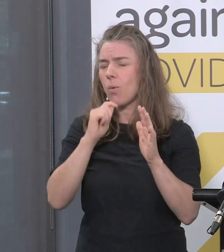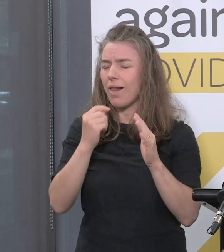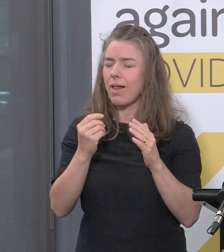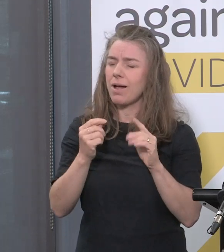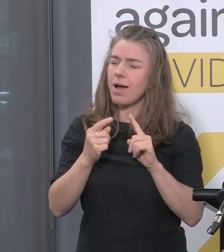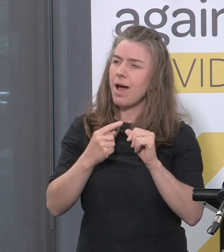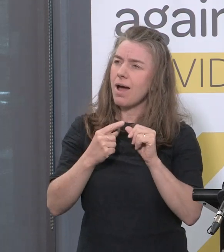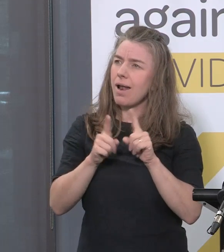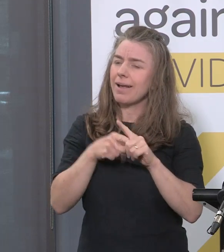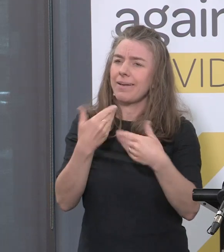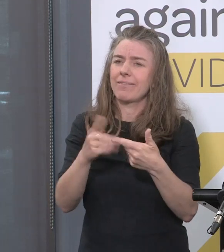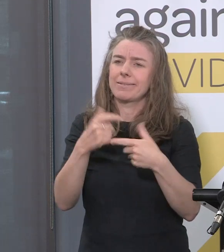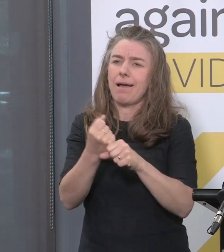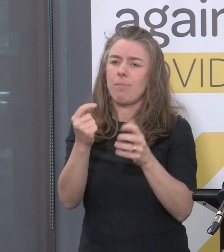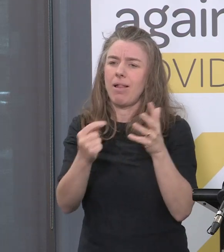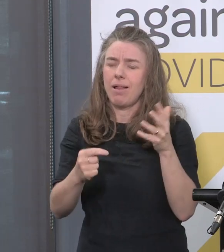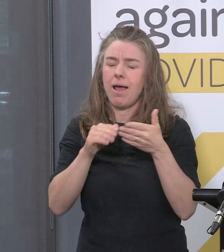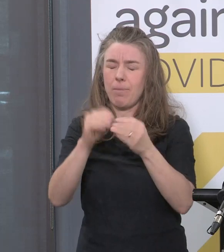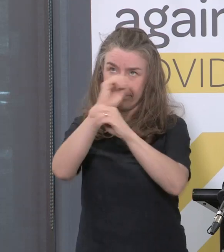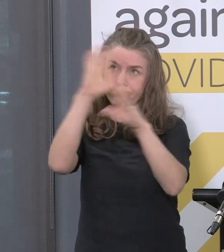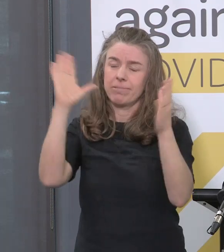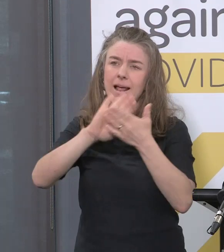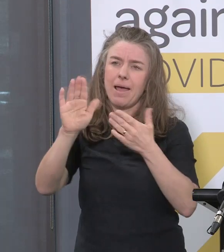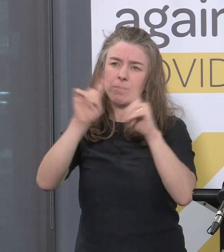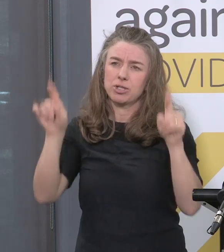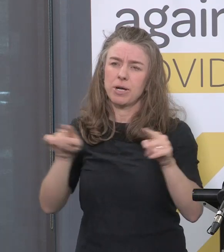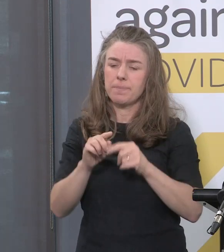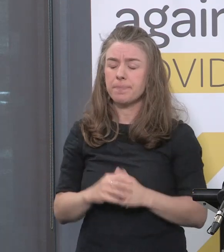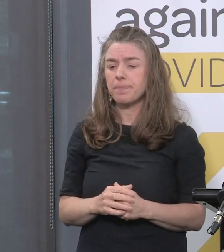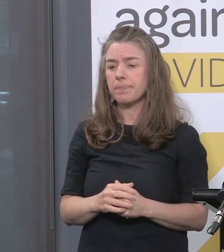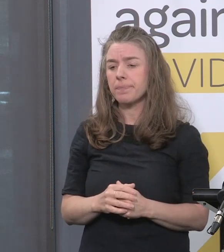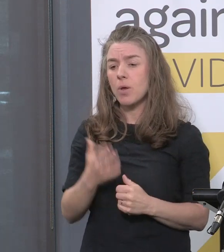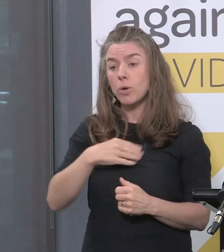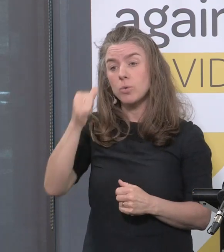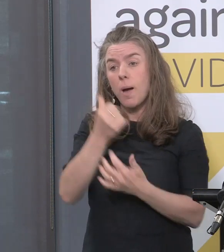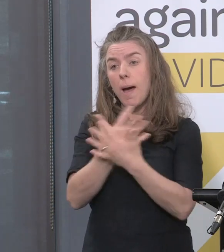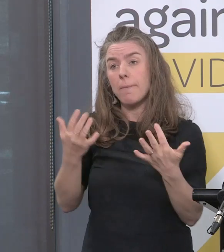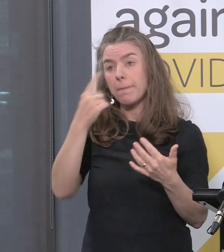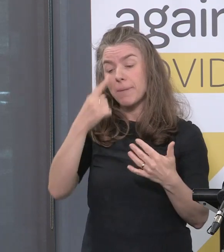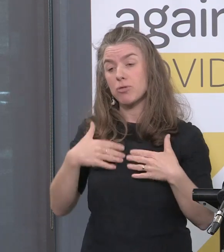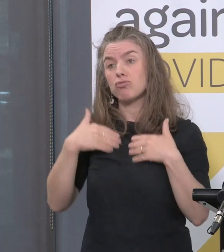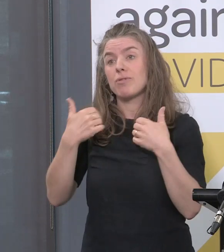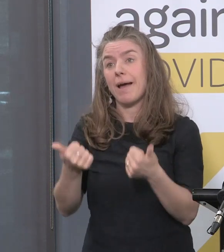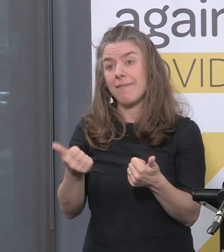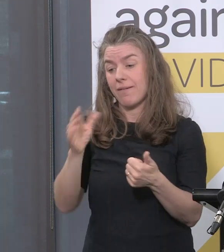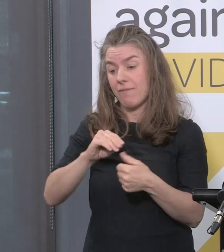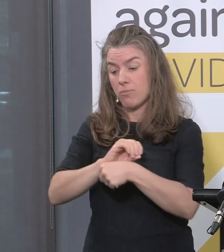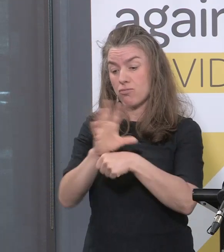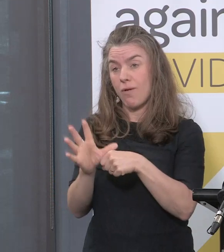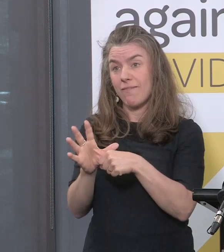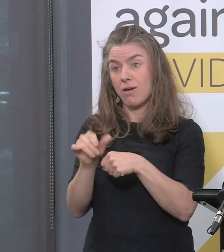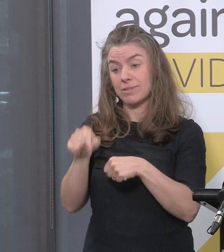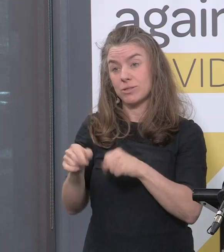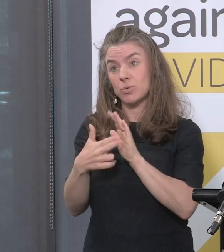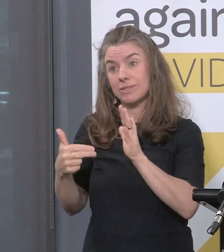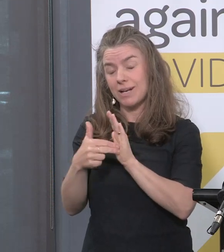getting. There's been some interest in how many people have recovered from COVID-19 who have had infections. We're